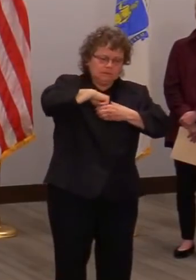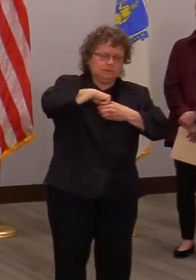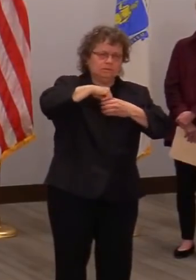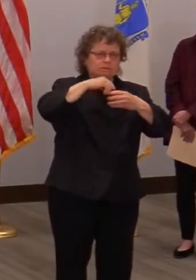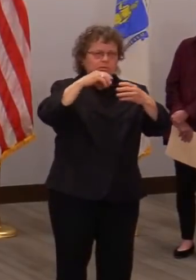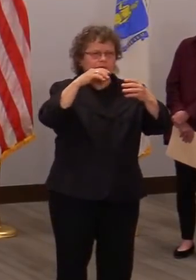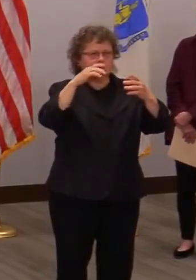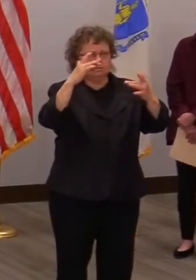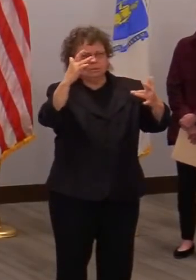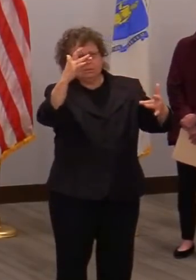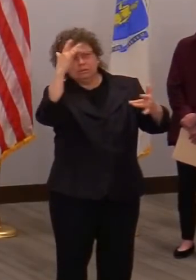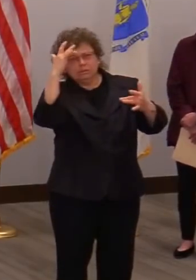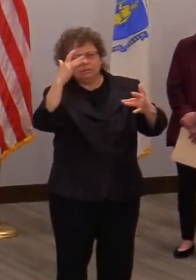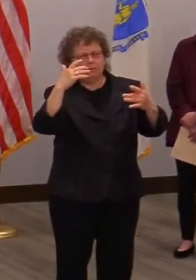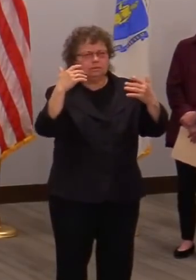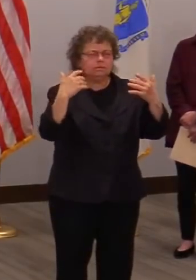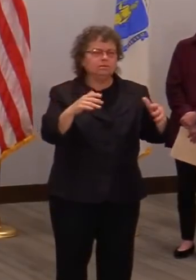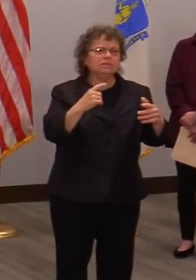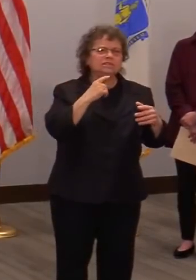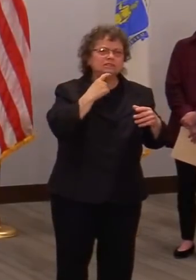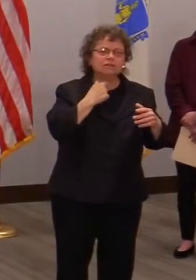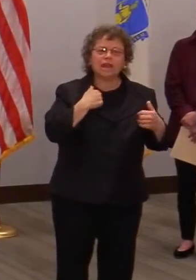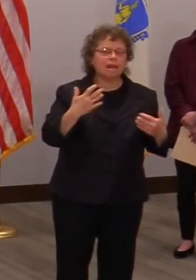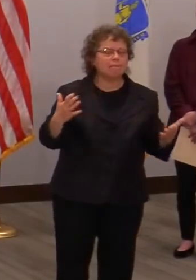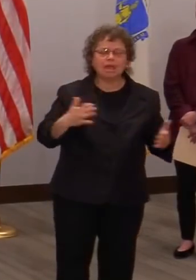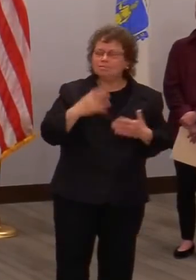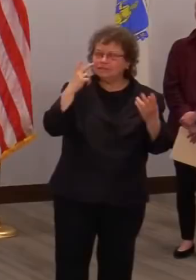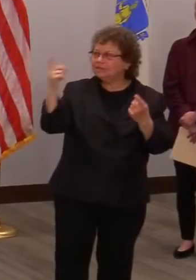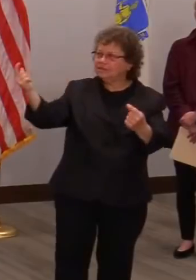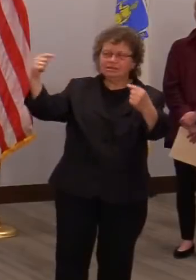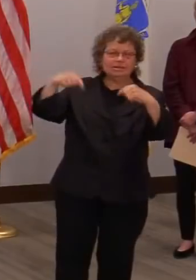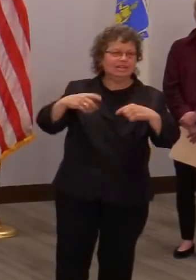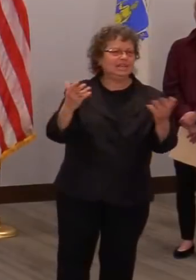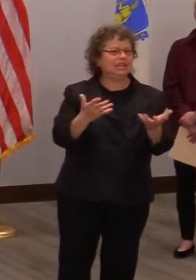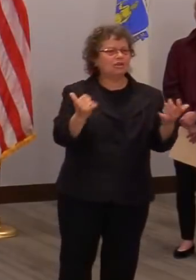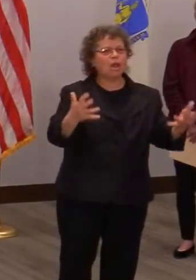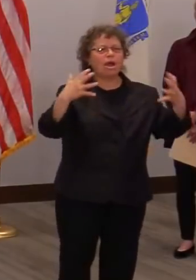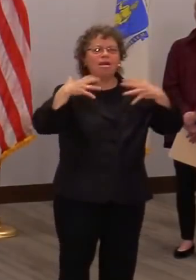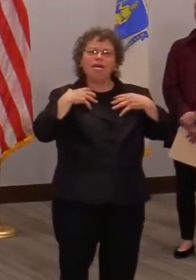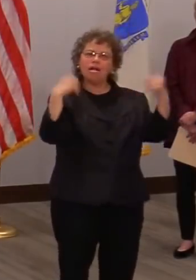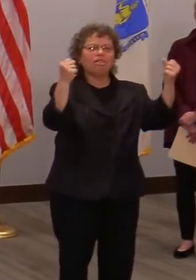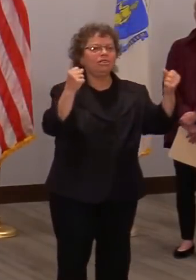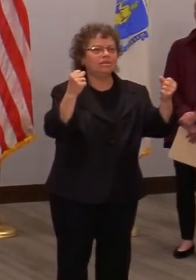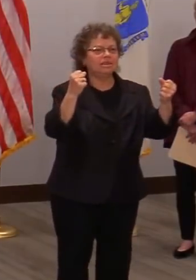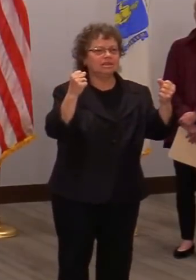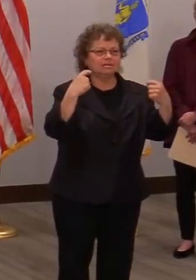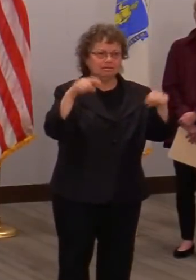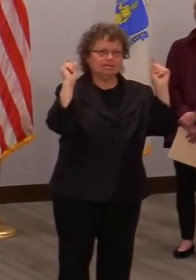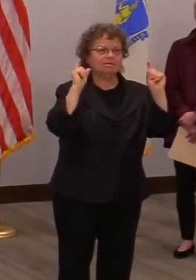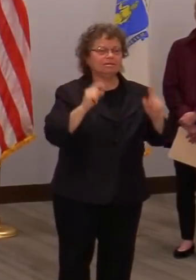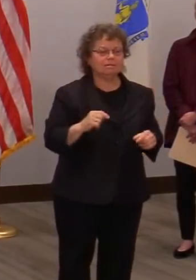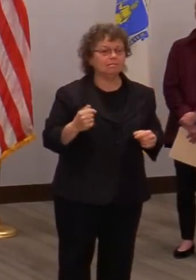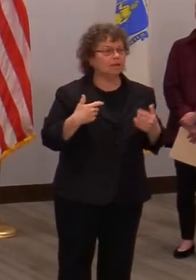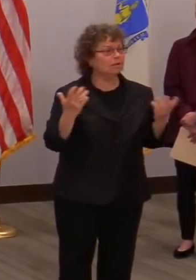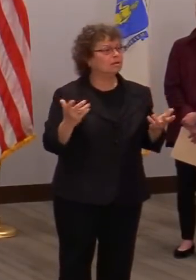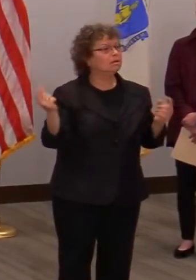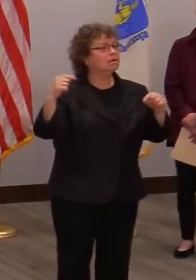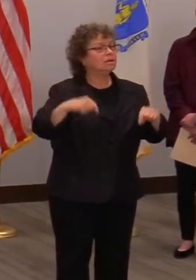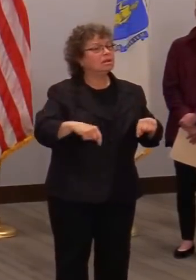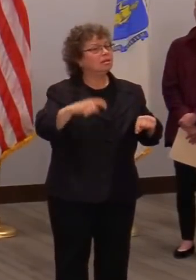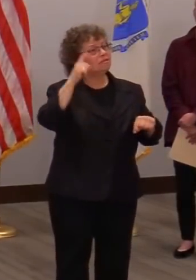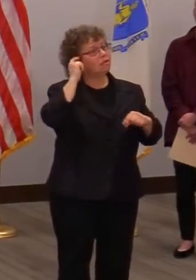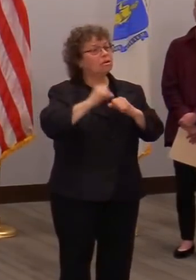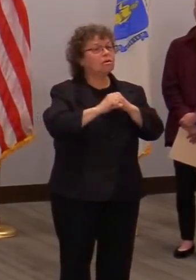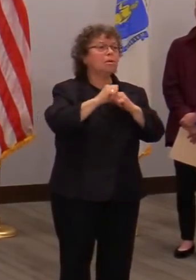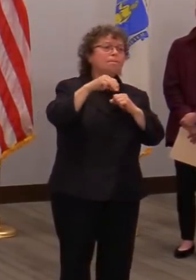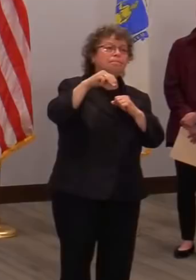happy that you're here and healthy as ever. Today, I am here not as a member of the media, but